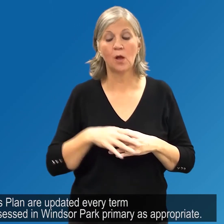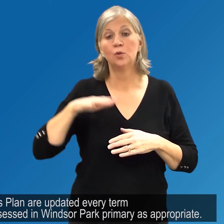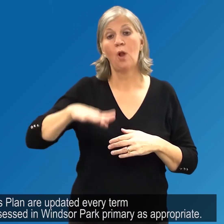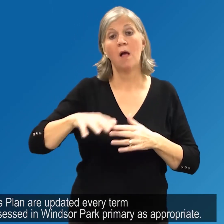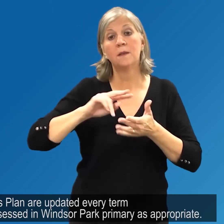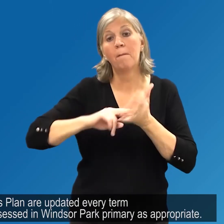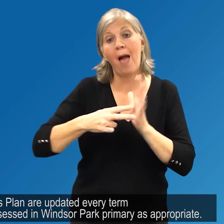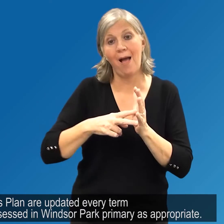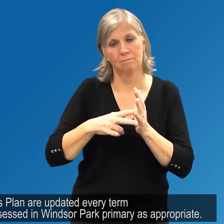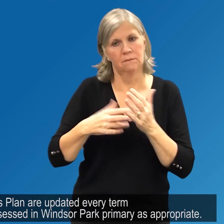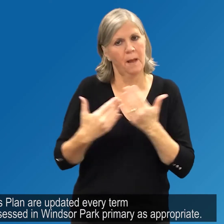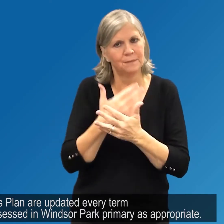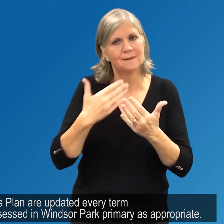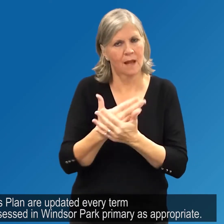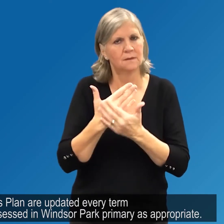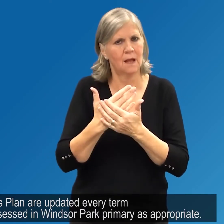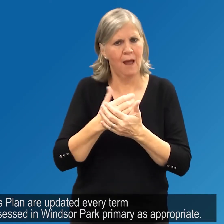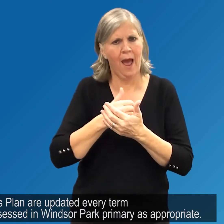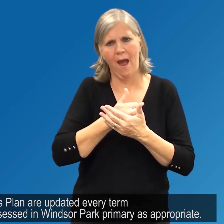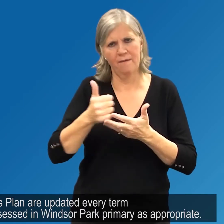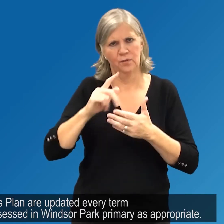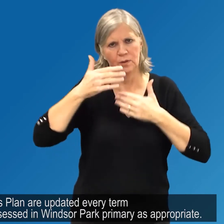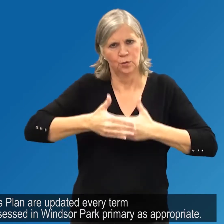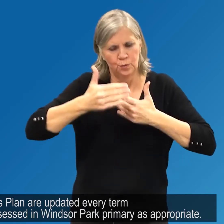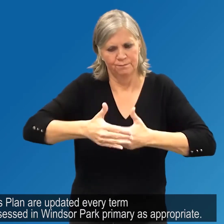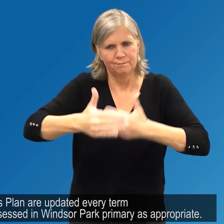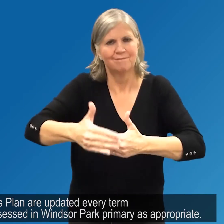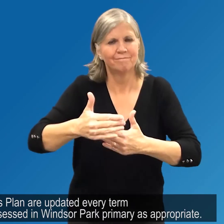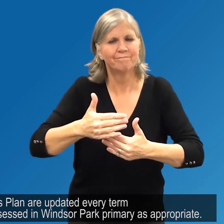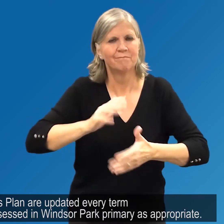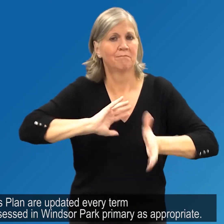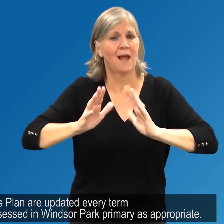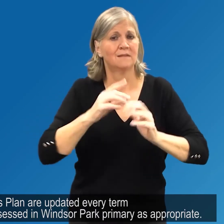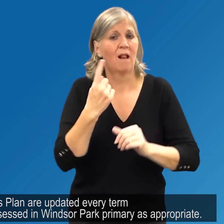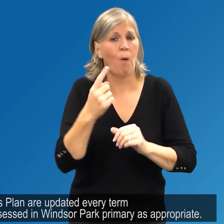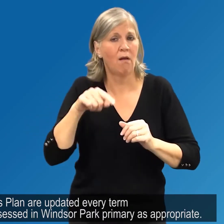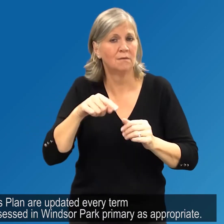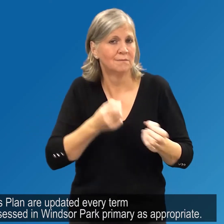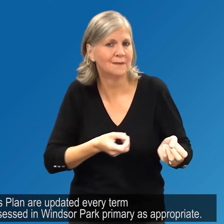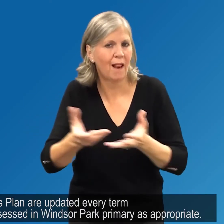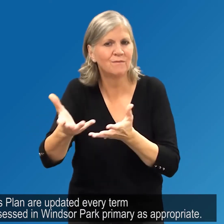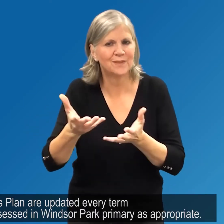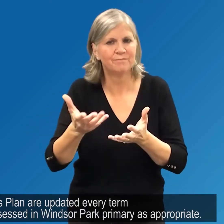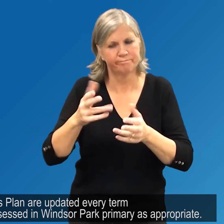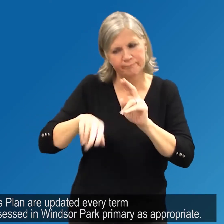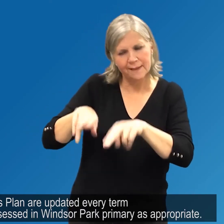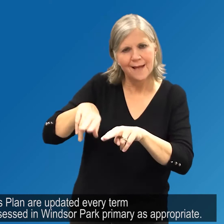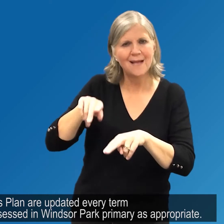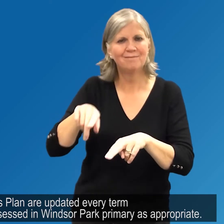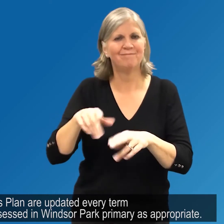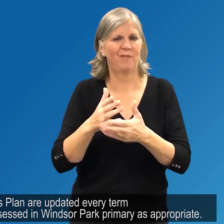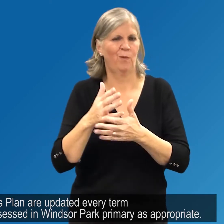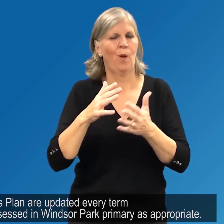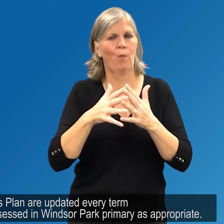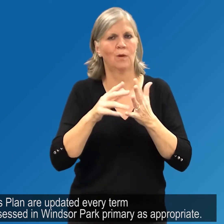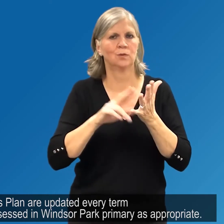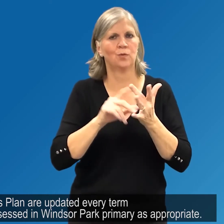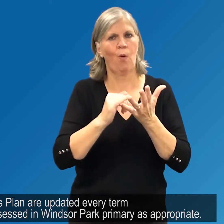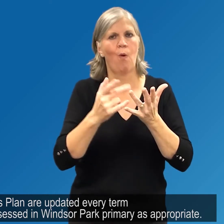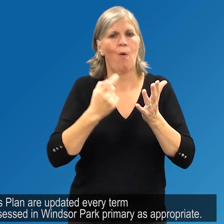Child's plans are updated every term. BSL 1 delivered and assessed in Windsor Park